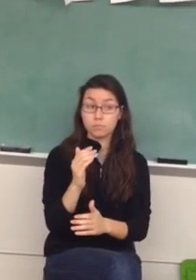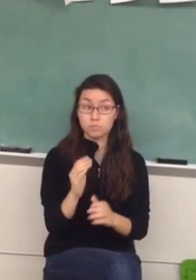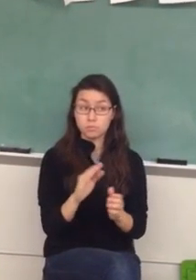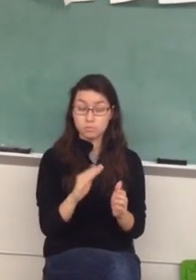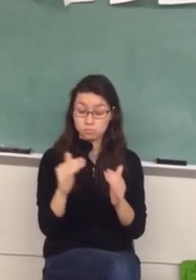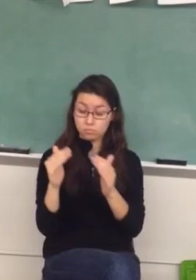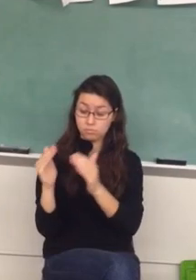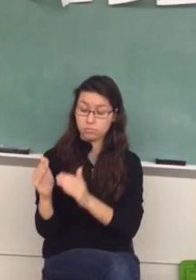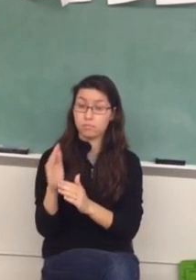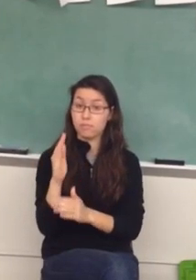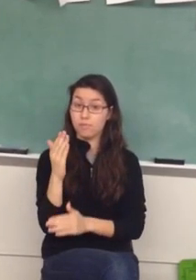Nitrogen. Nitrogen group.